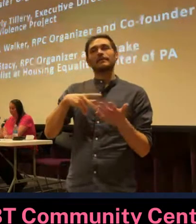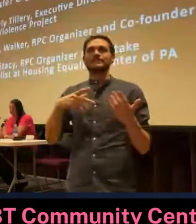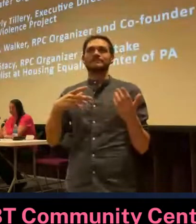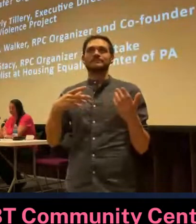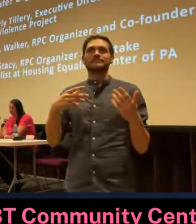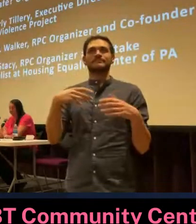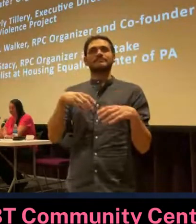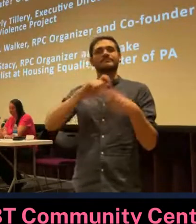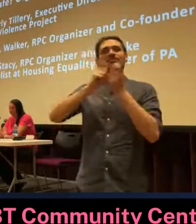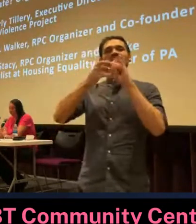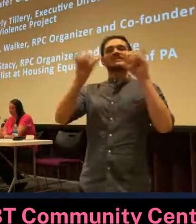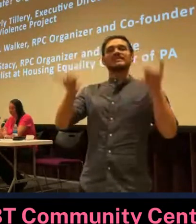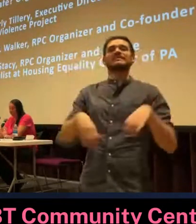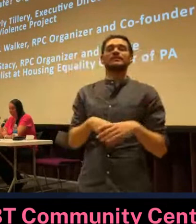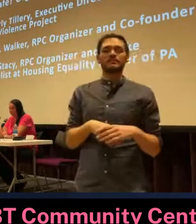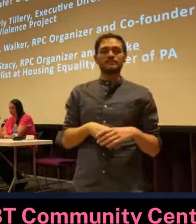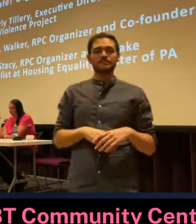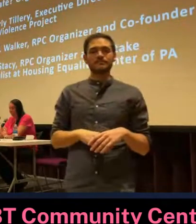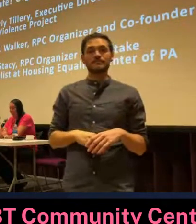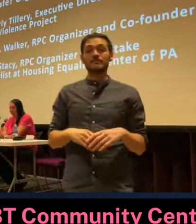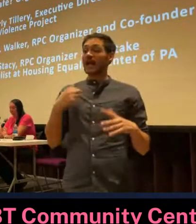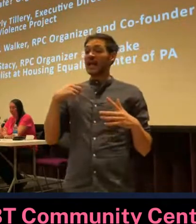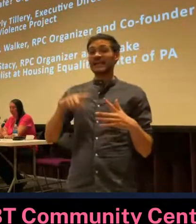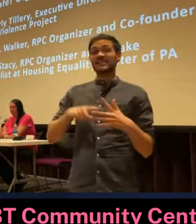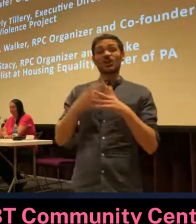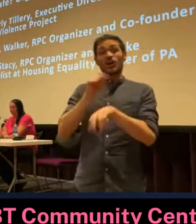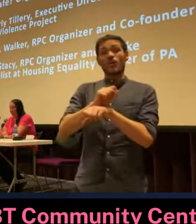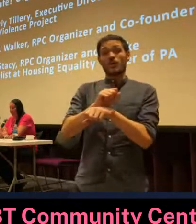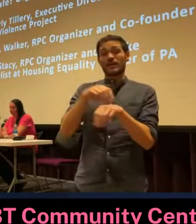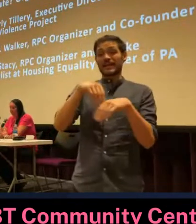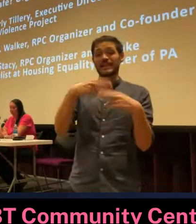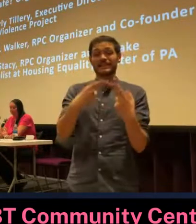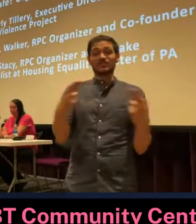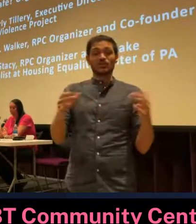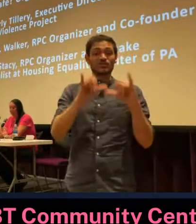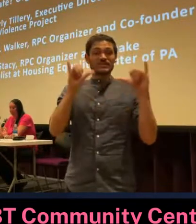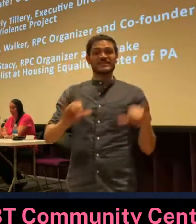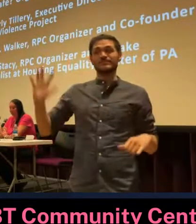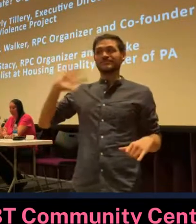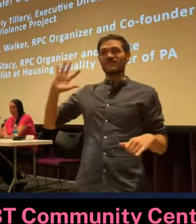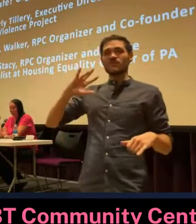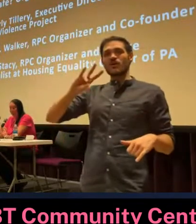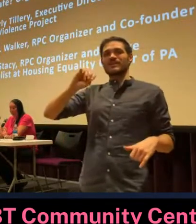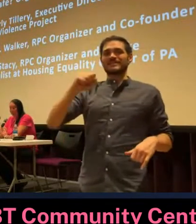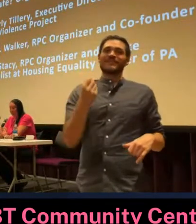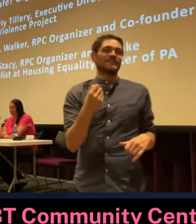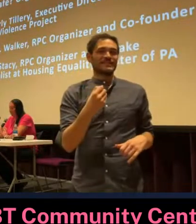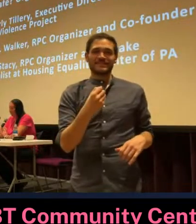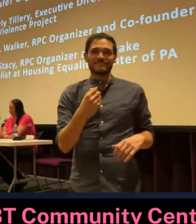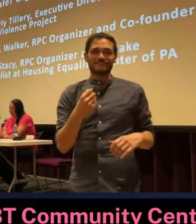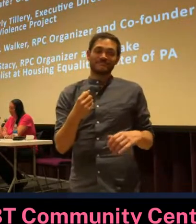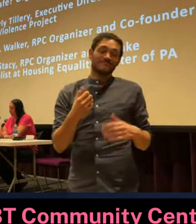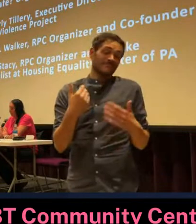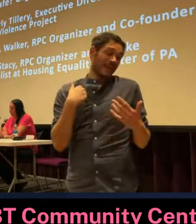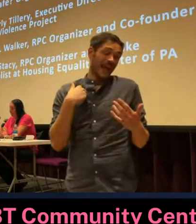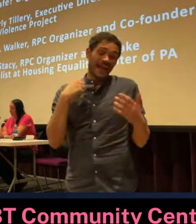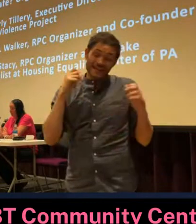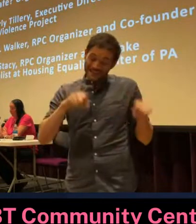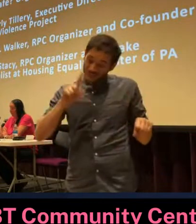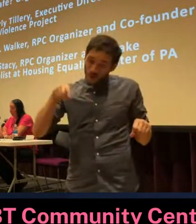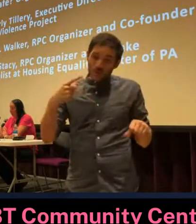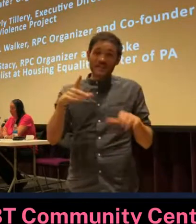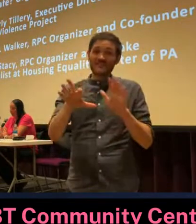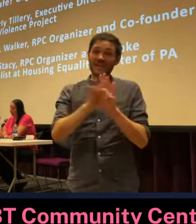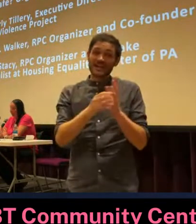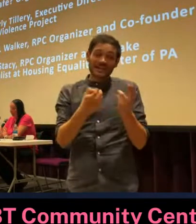housing stuff in the mid-70s, all we could do was find couches for people to sleep, right? Spare bedrooms,